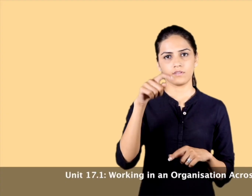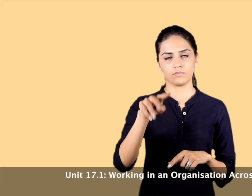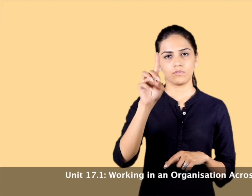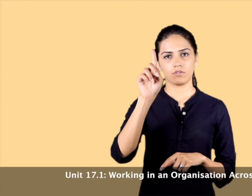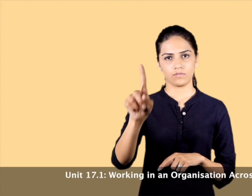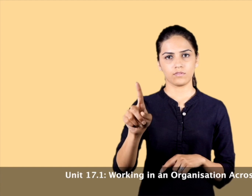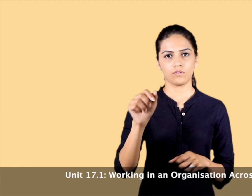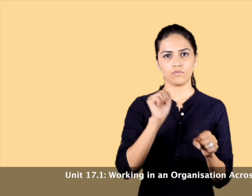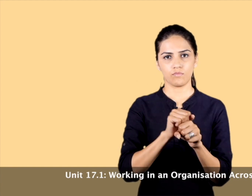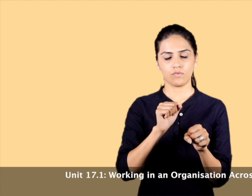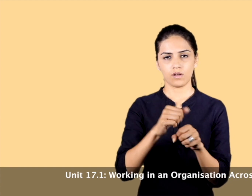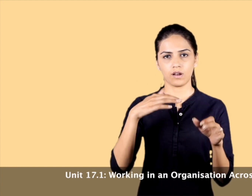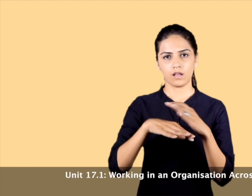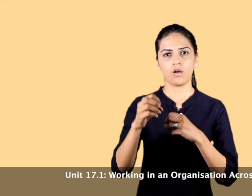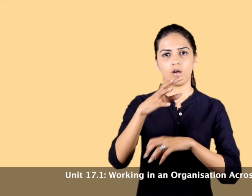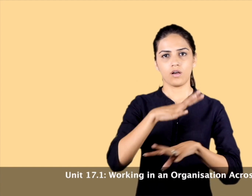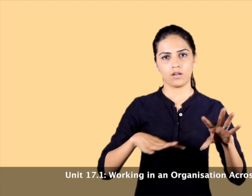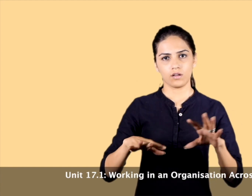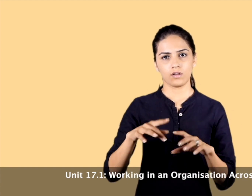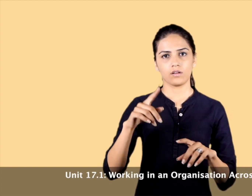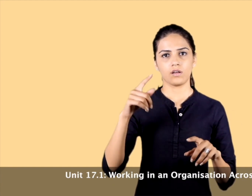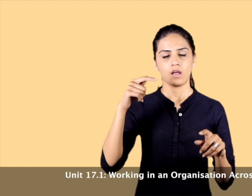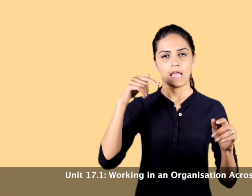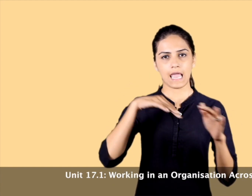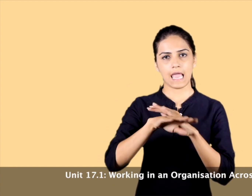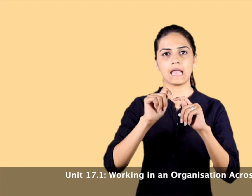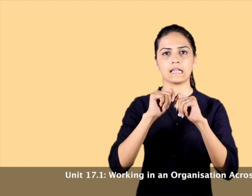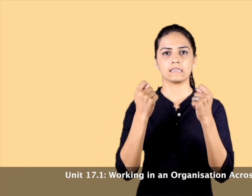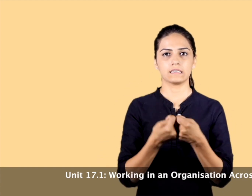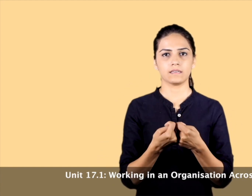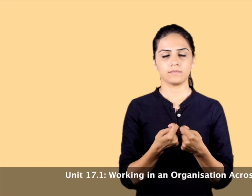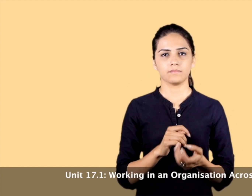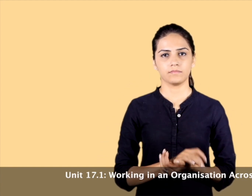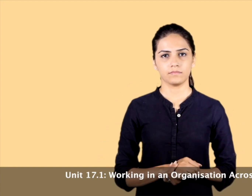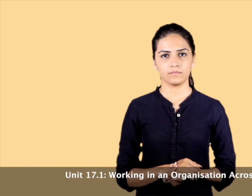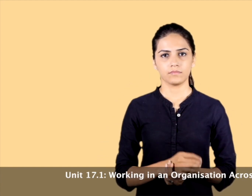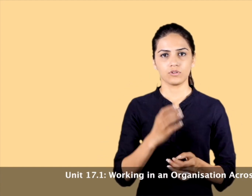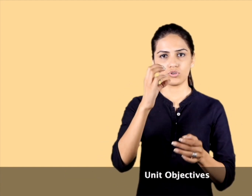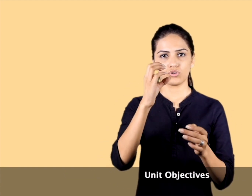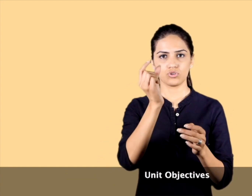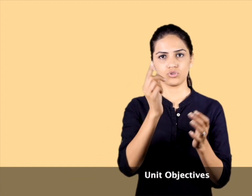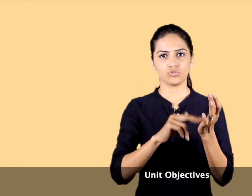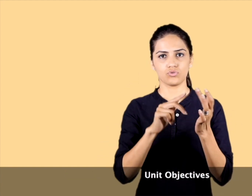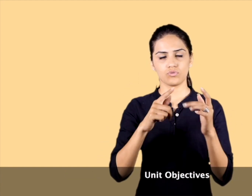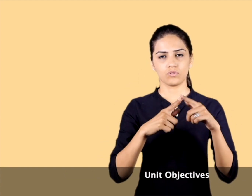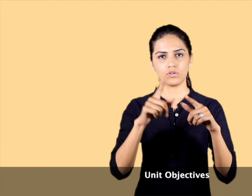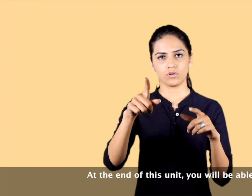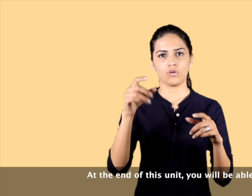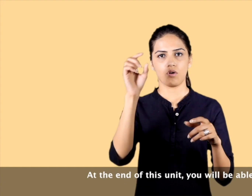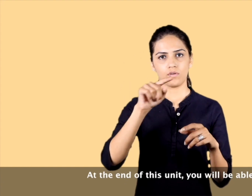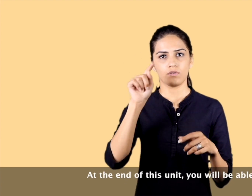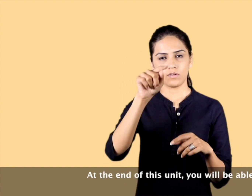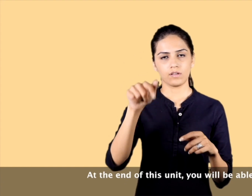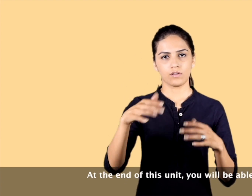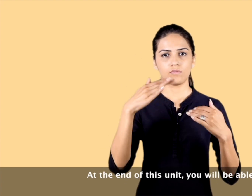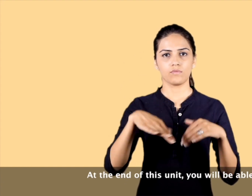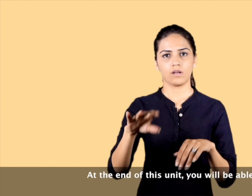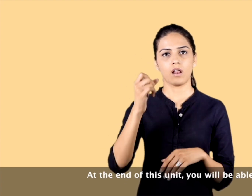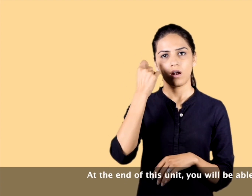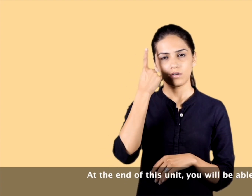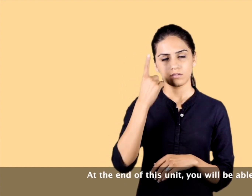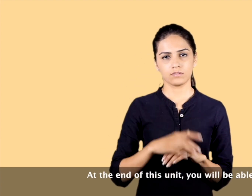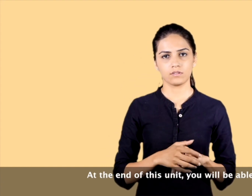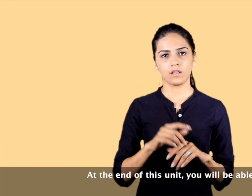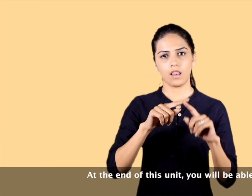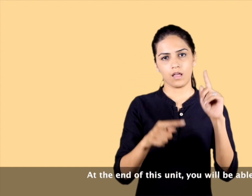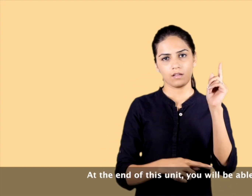Unit 17.1. Working in an organization across teams. Unit objectives. At the end of